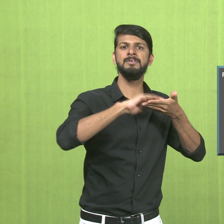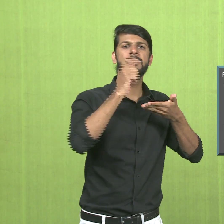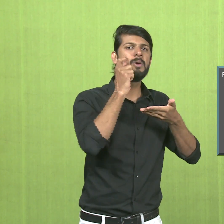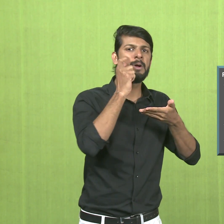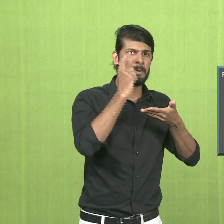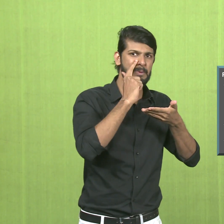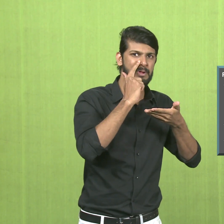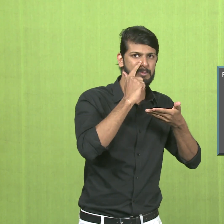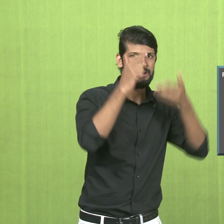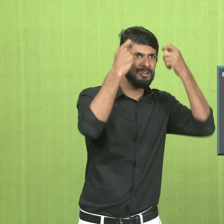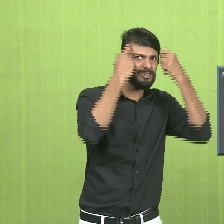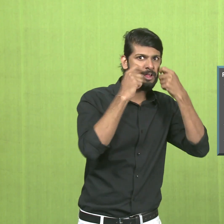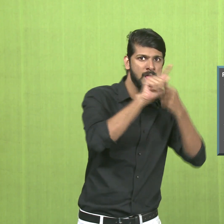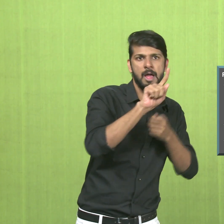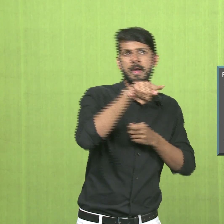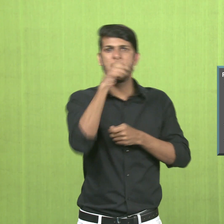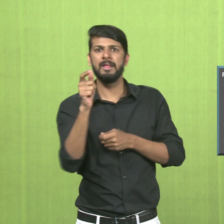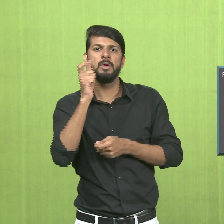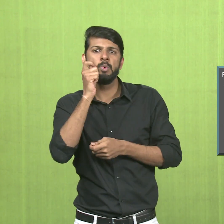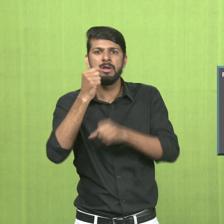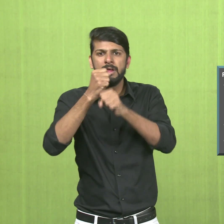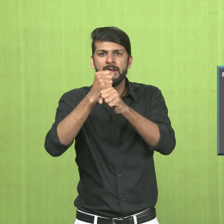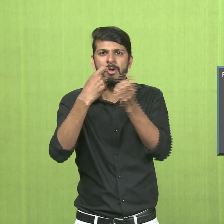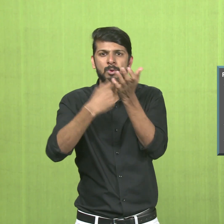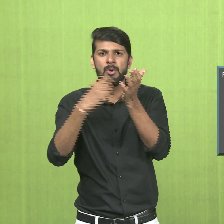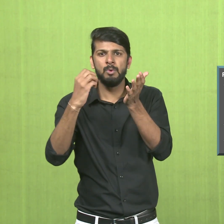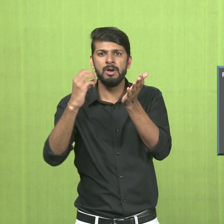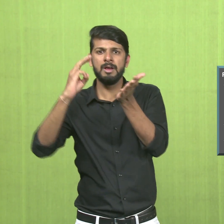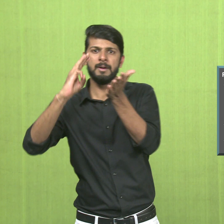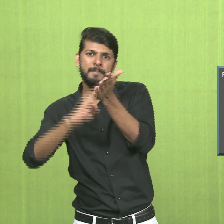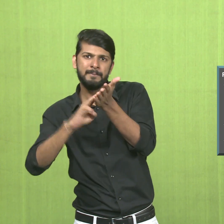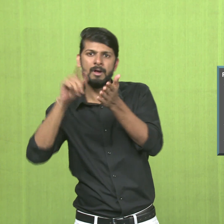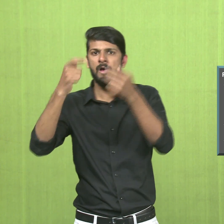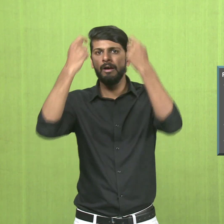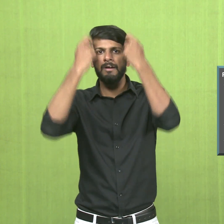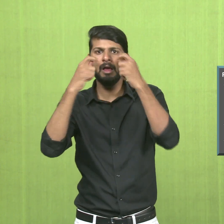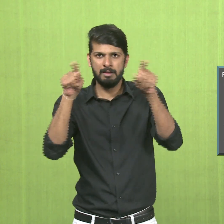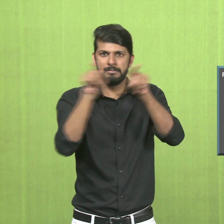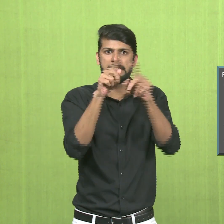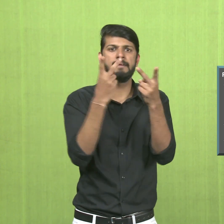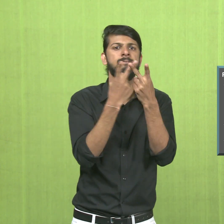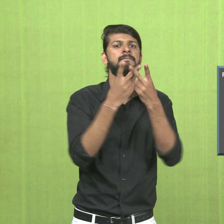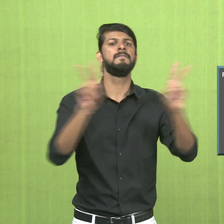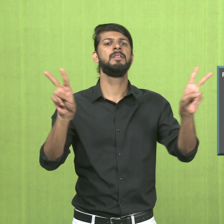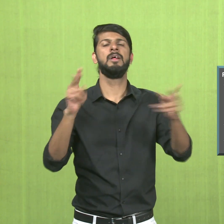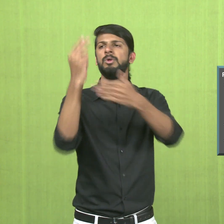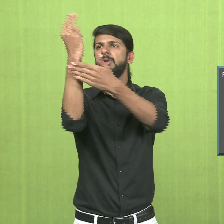crowns worn by the bride and the groom during their wedding, and this is